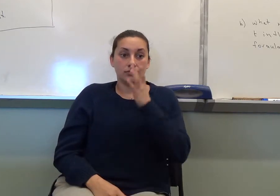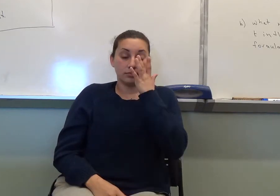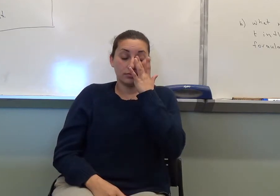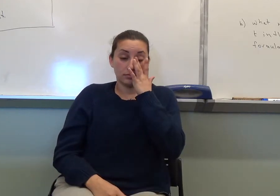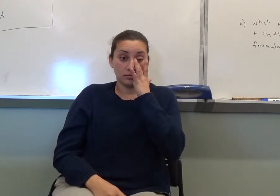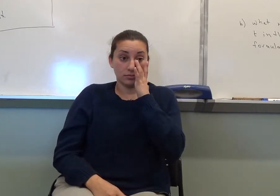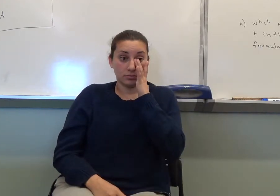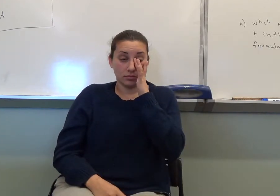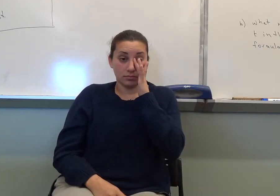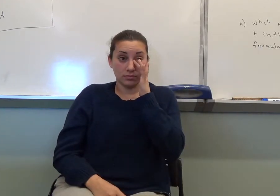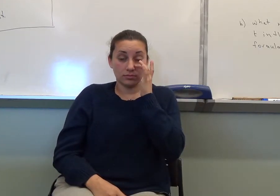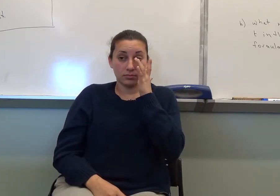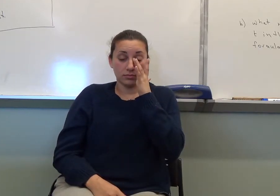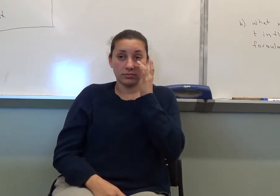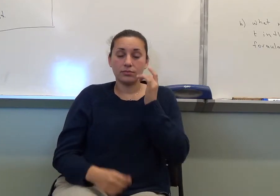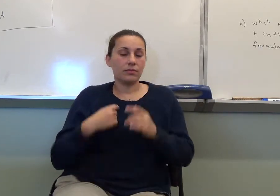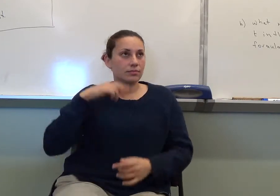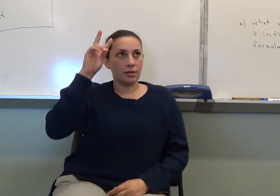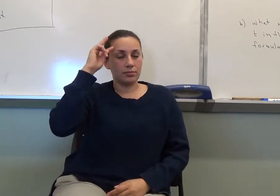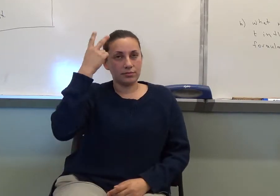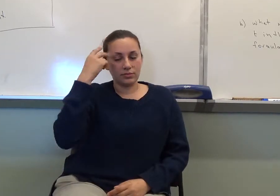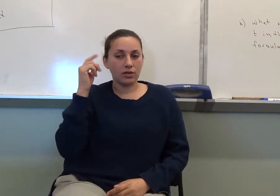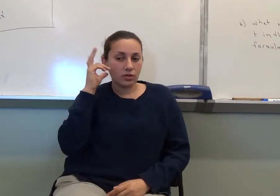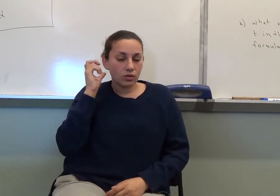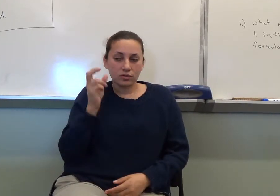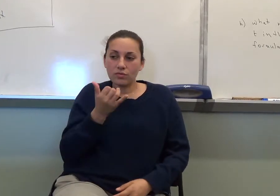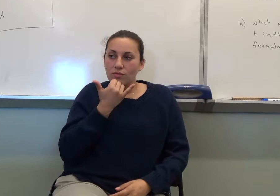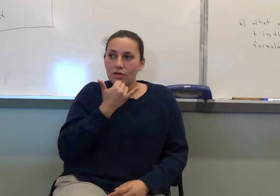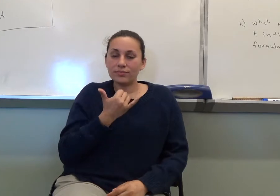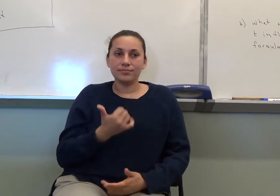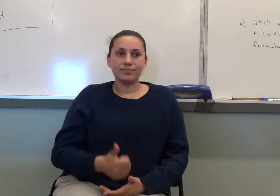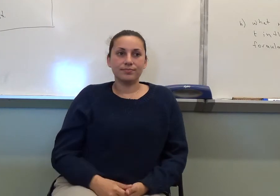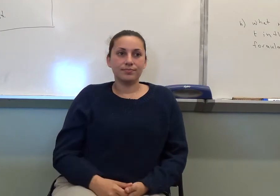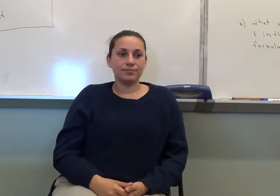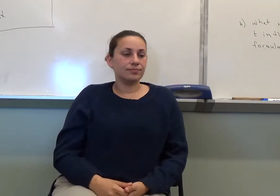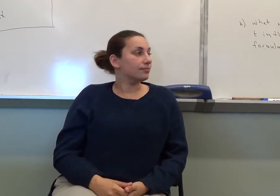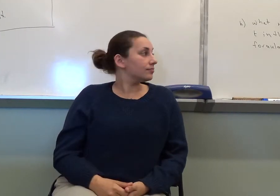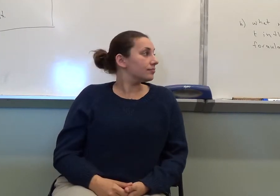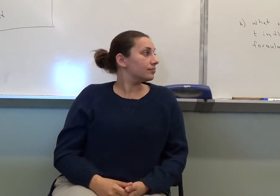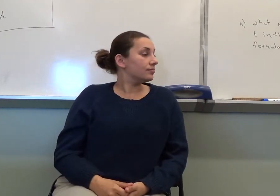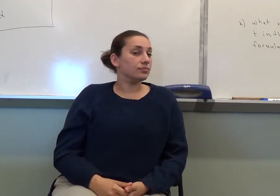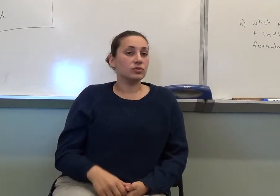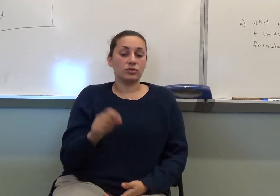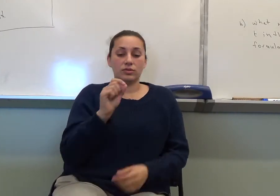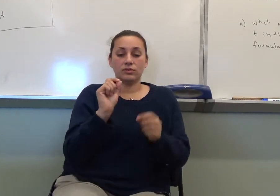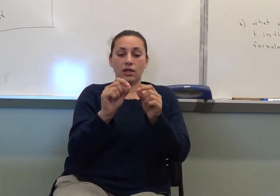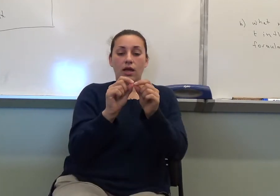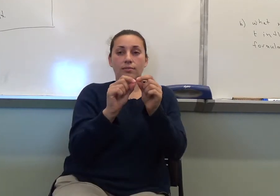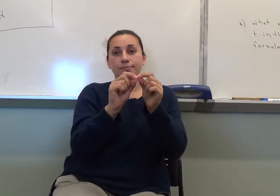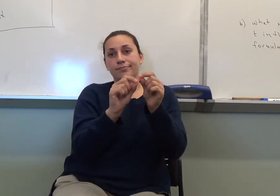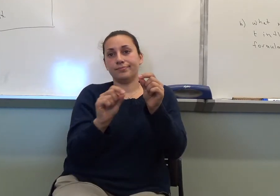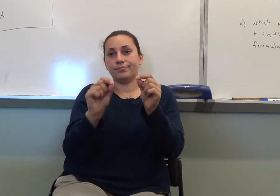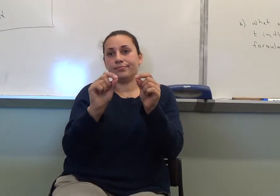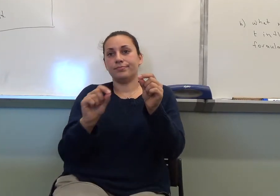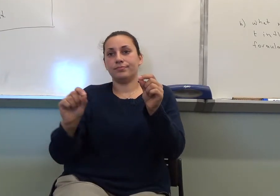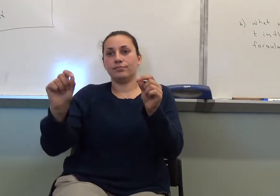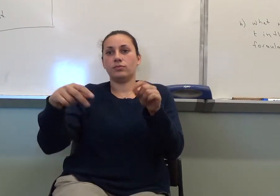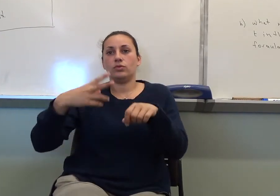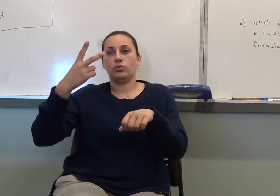I heard you incorrectly. So it's just moving it over 2 decimal places, which if the decimal point is there, which it